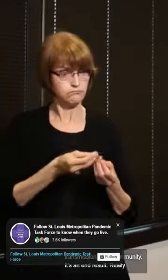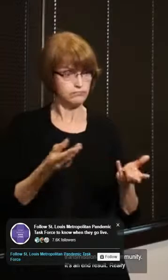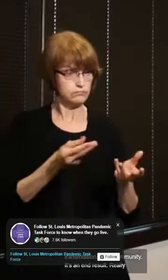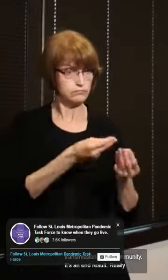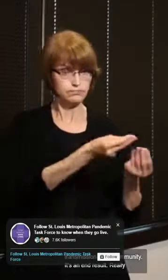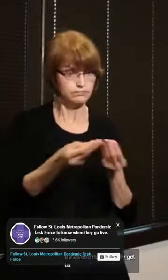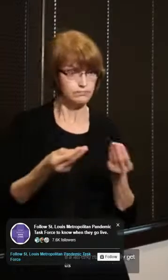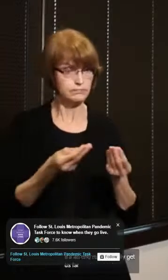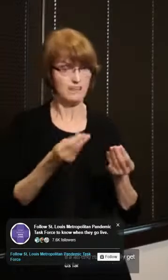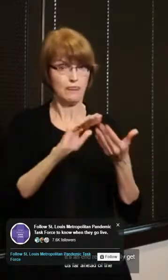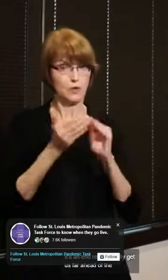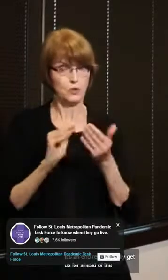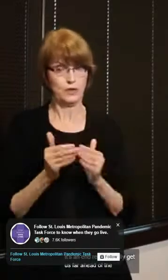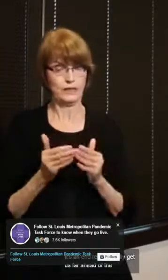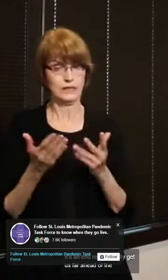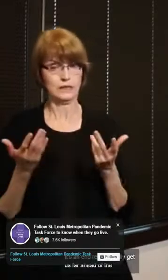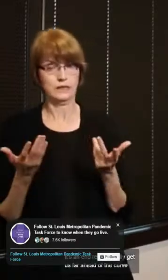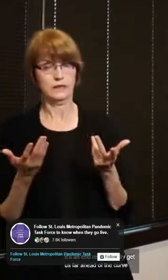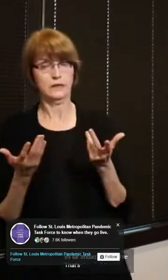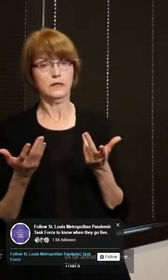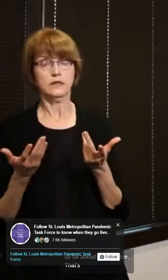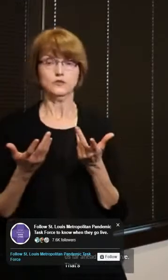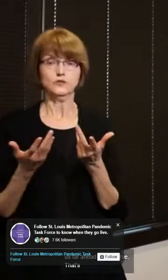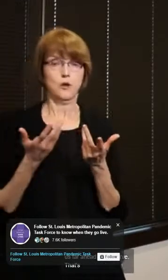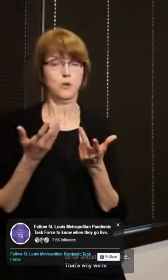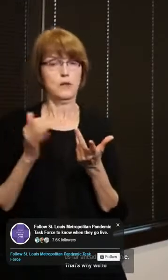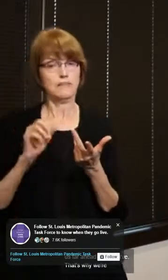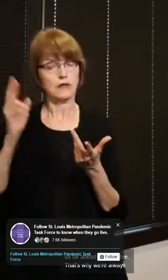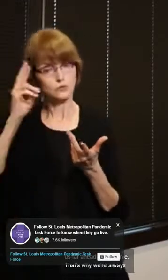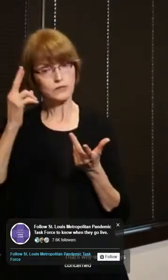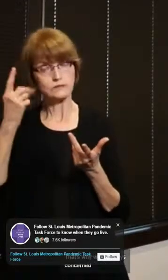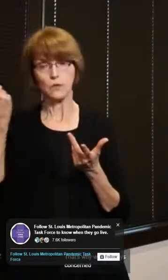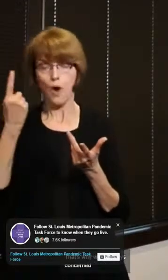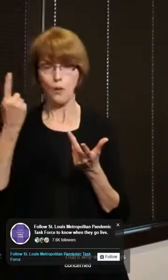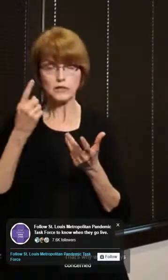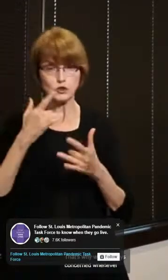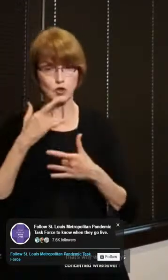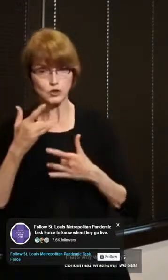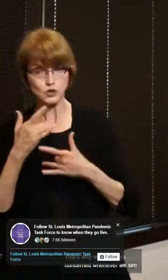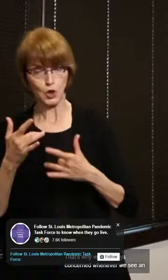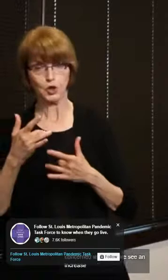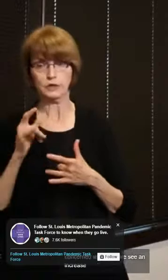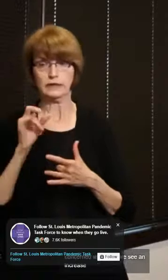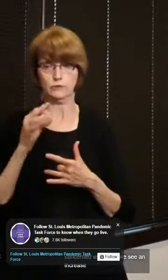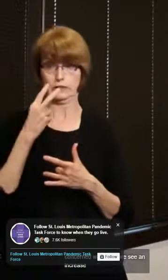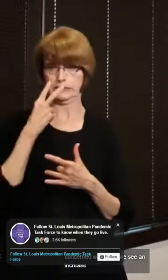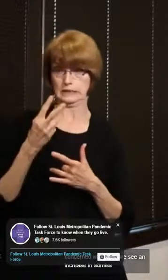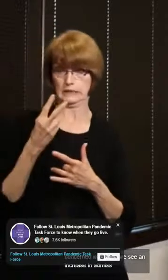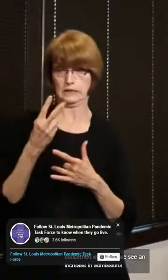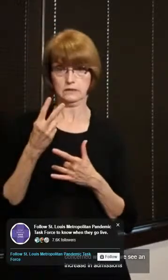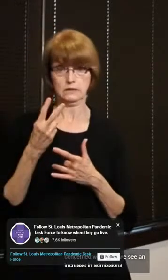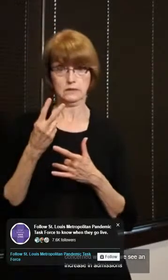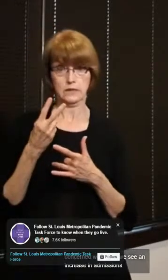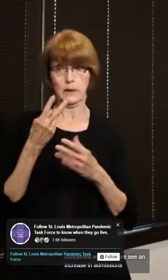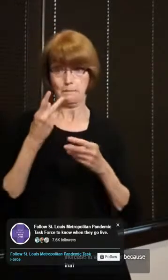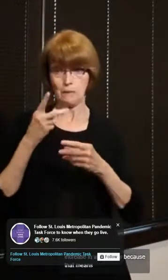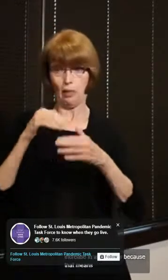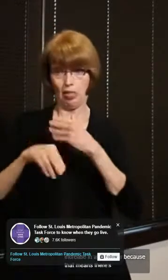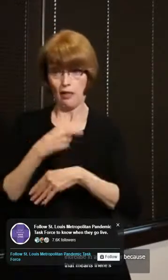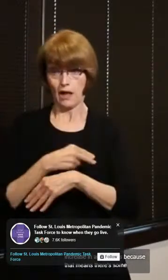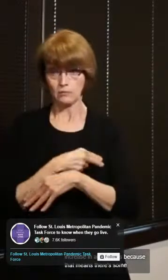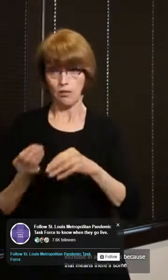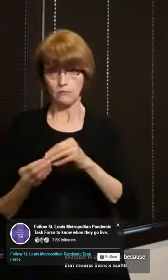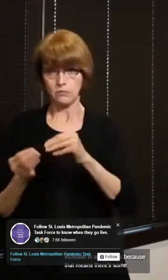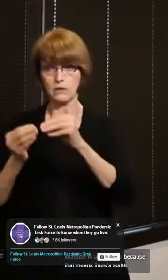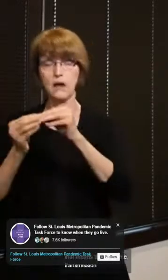us far ahead of the curve. That's why we're always concerned whenever we see an increase in admissions, because that means there's some